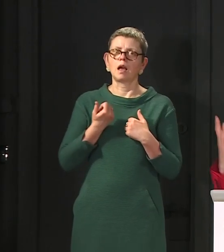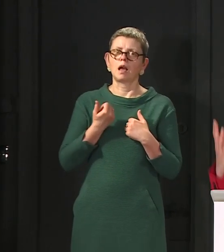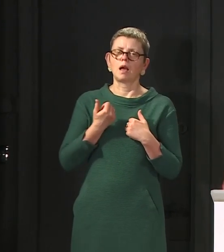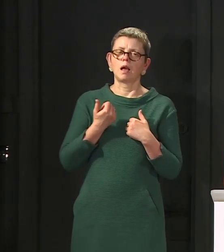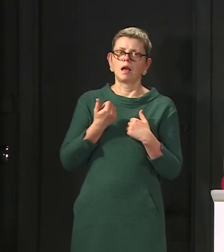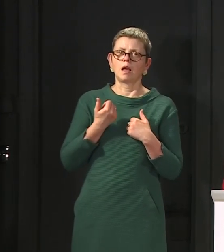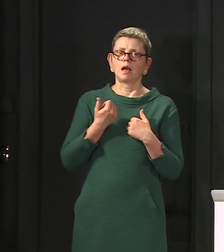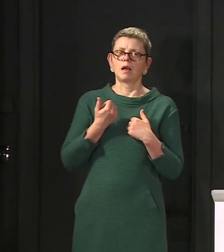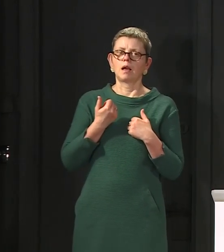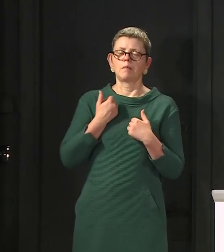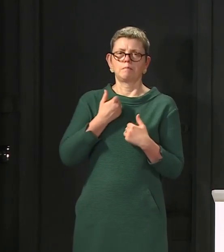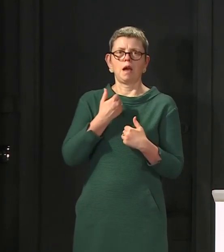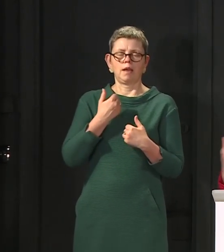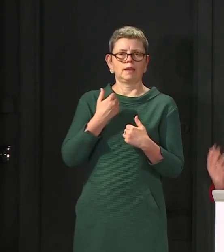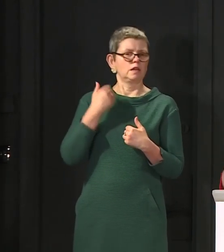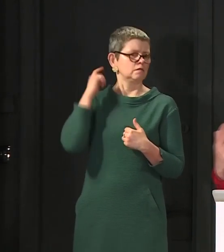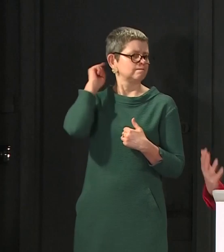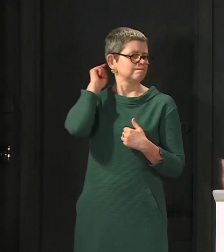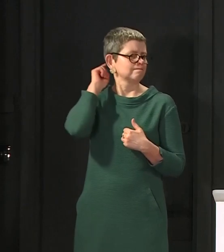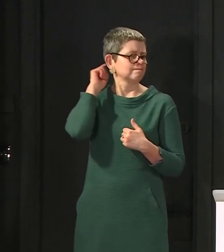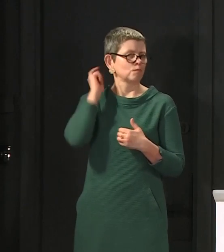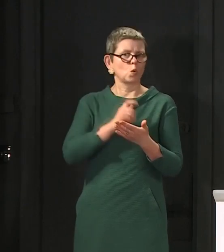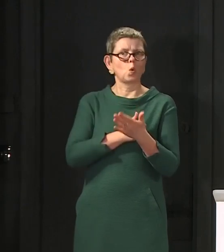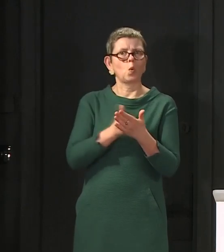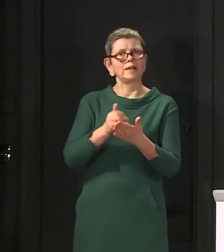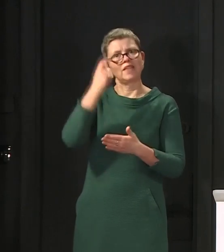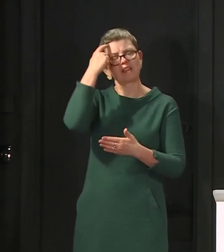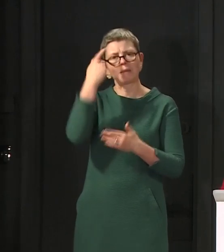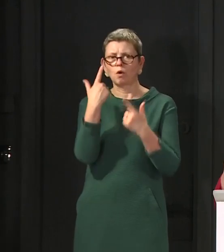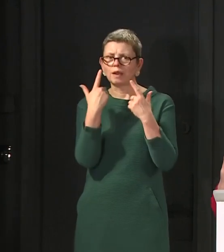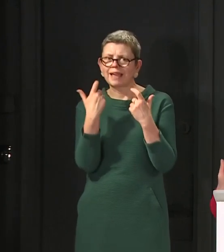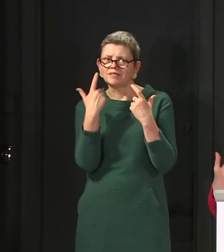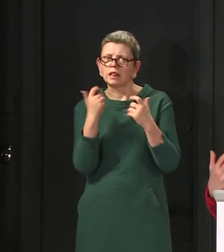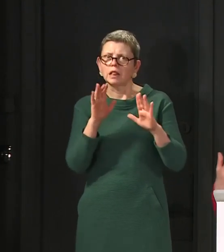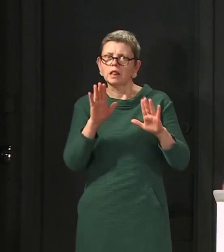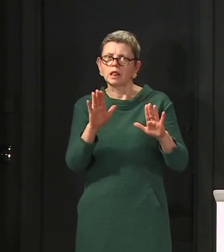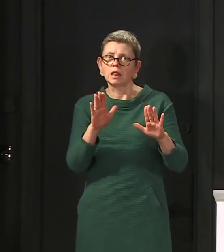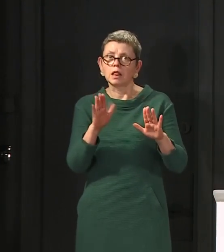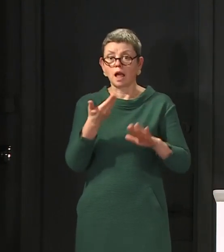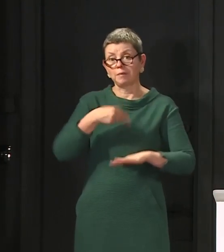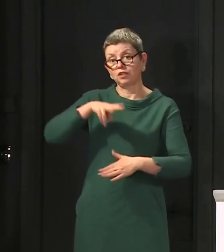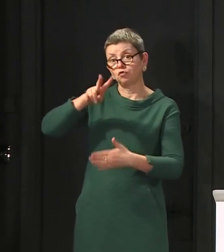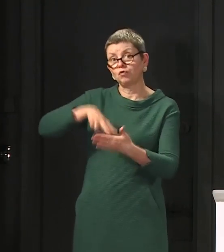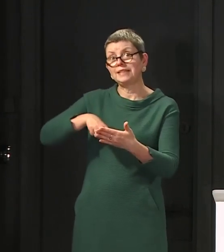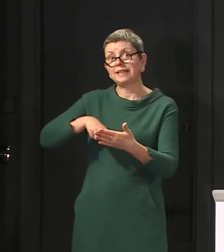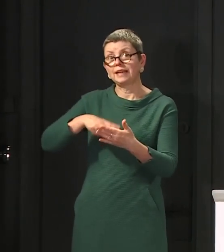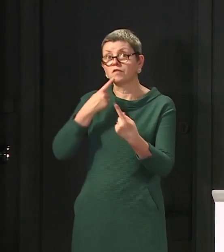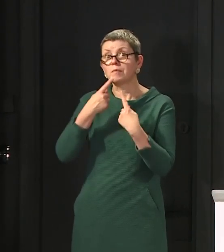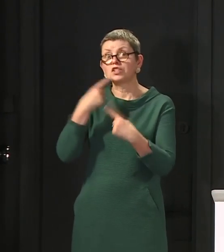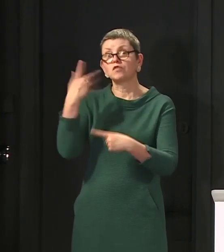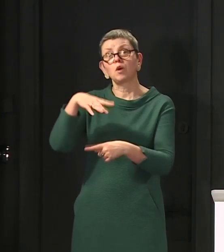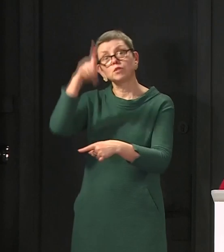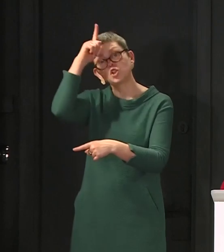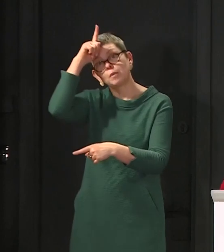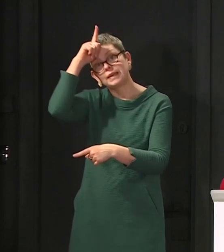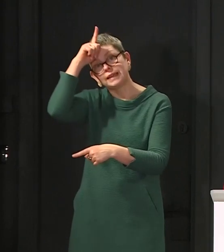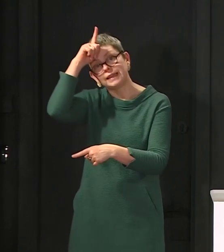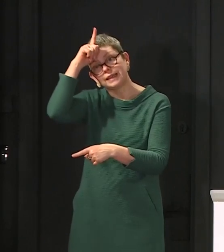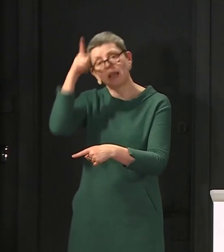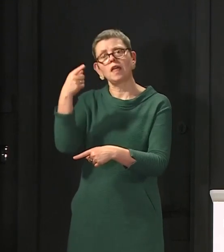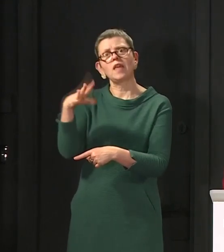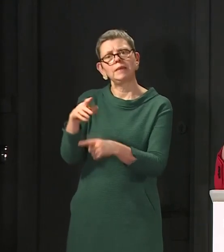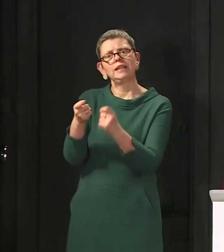from that. I've just been reading some material from Germany that suggests that the transmission rate in Germany, as they've started to ease